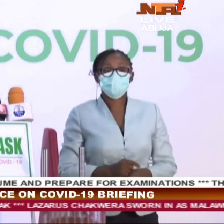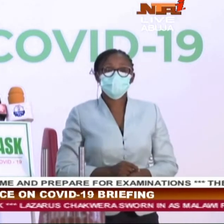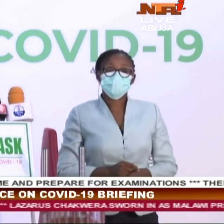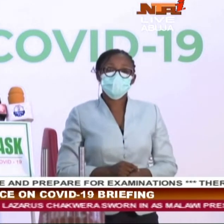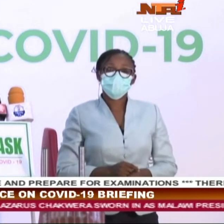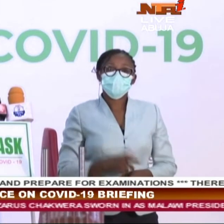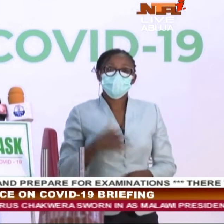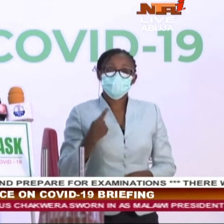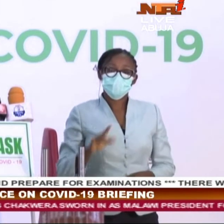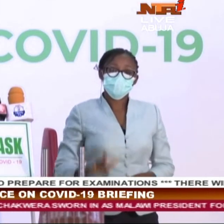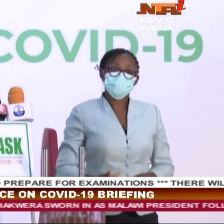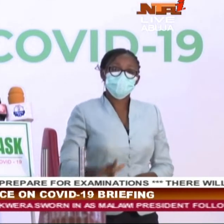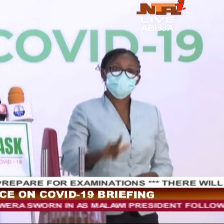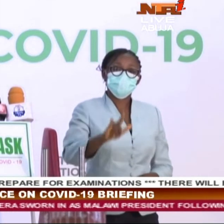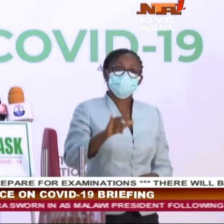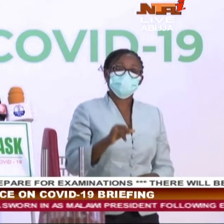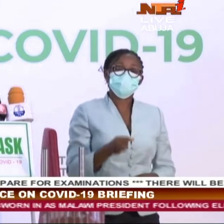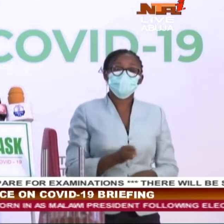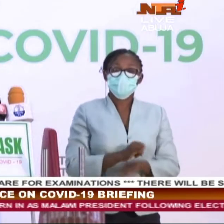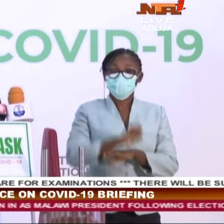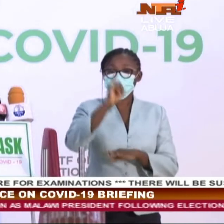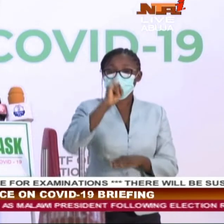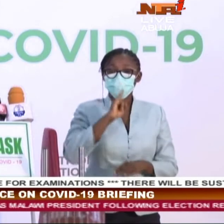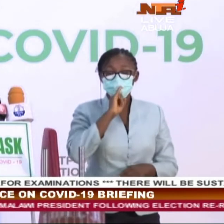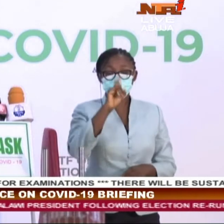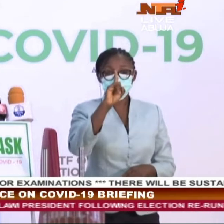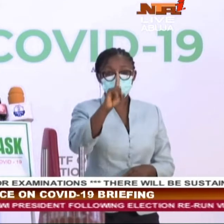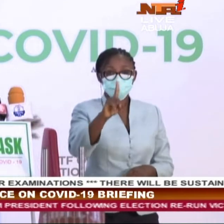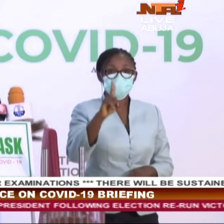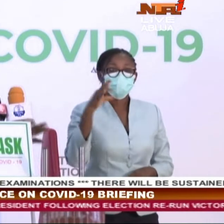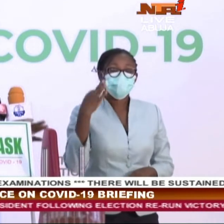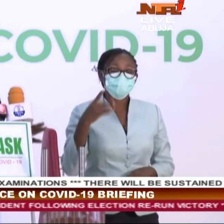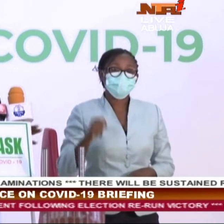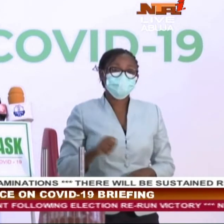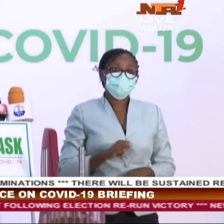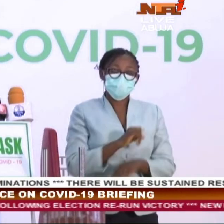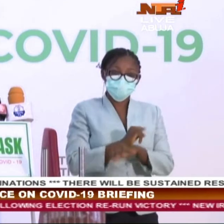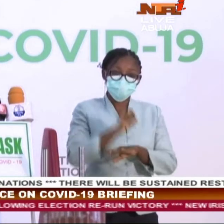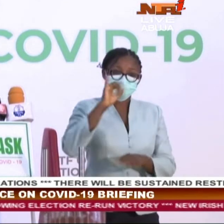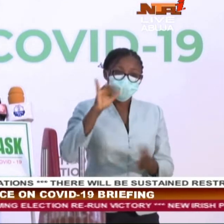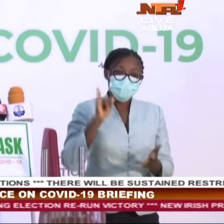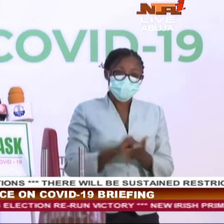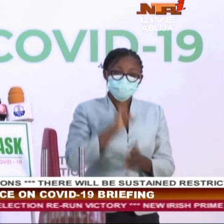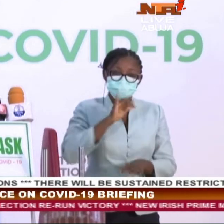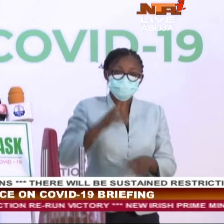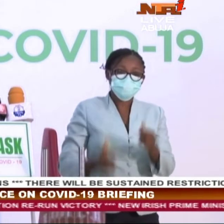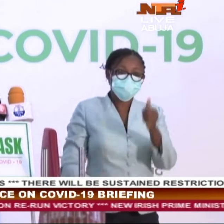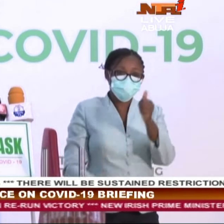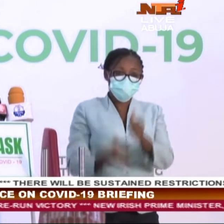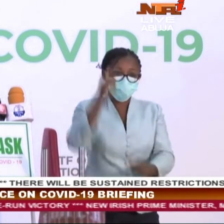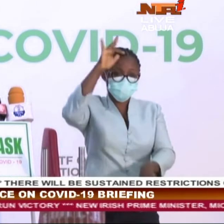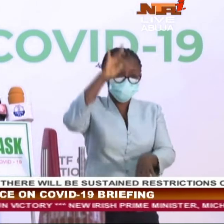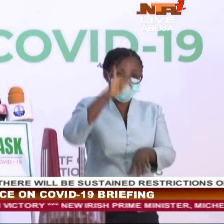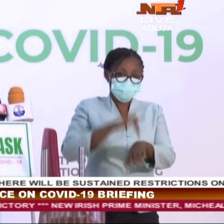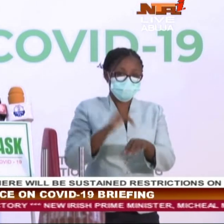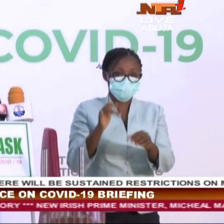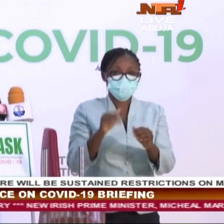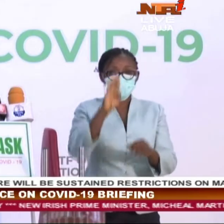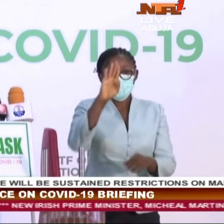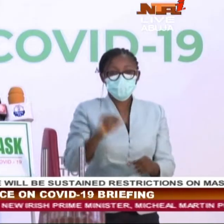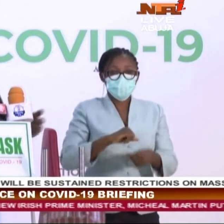the aviation industry is one of the industries that is hard hit by this